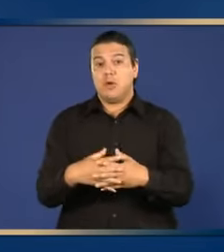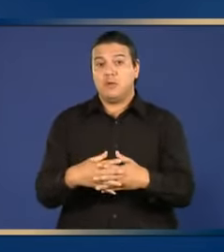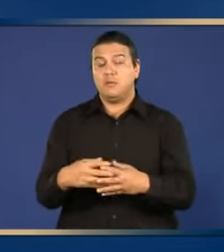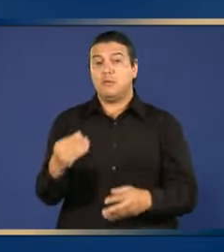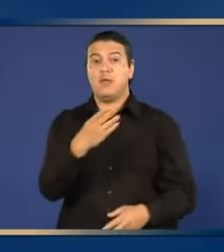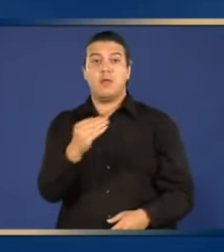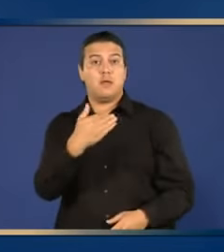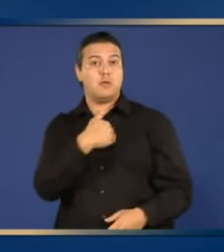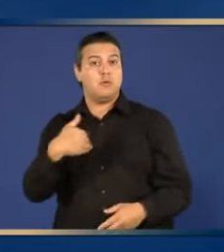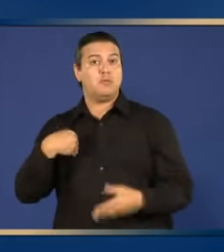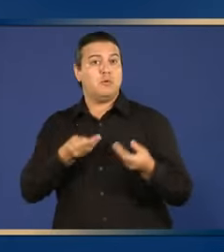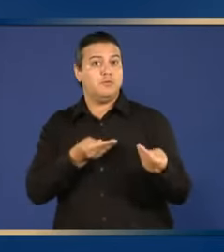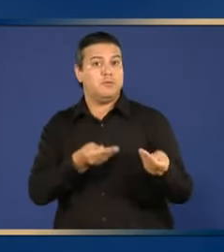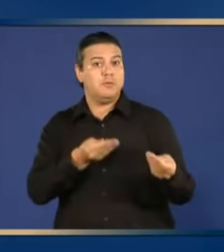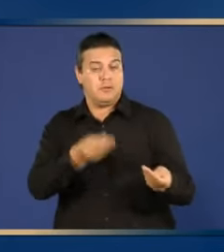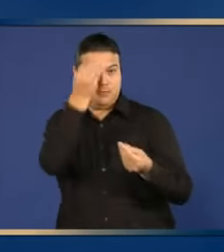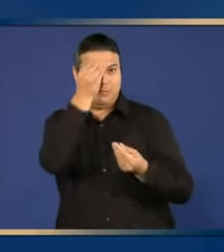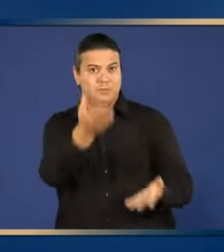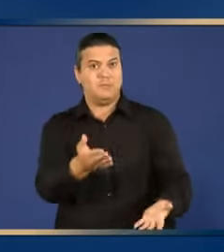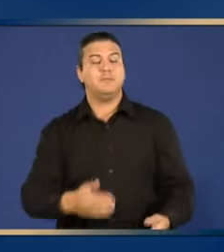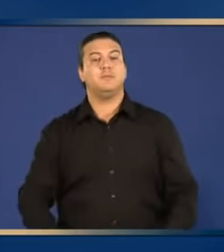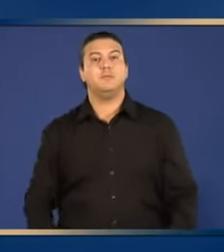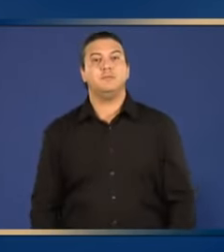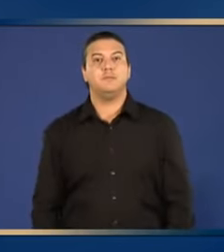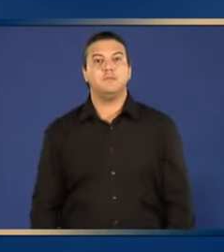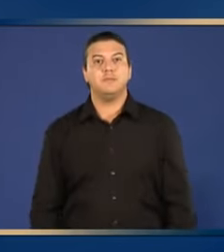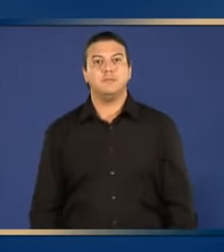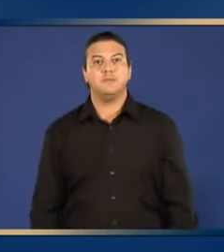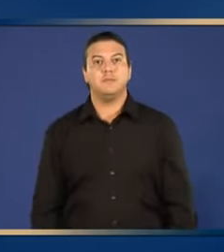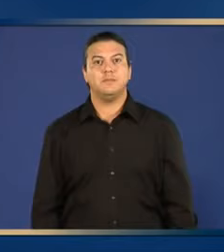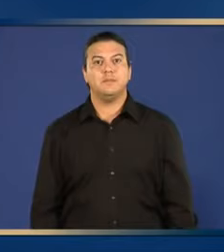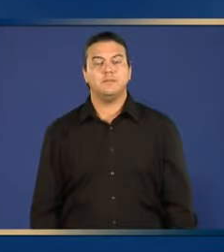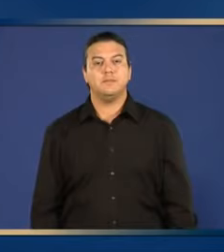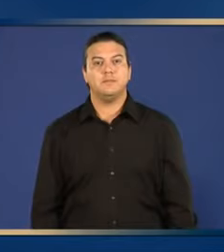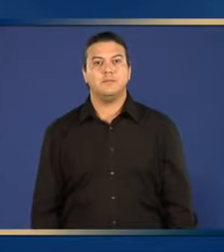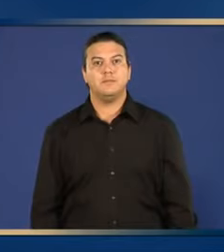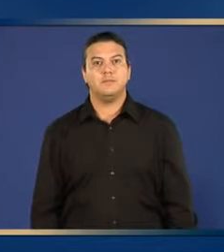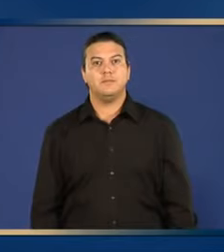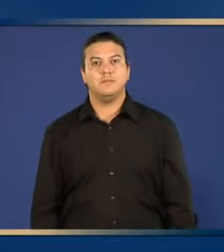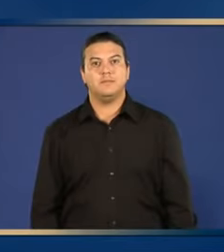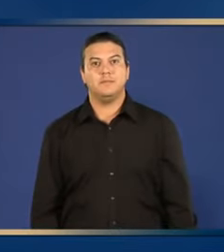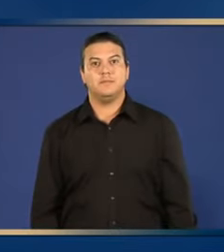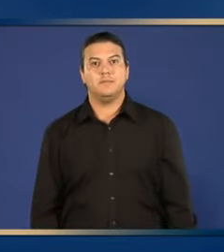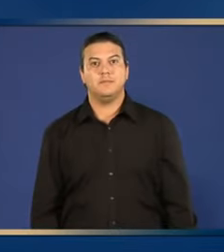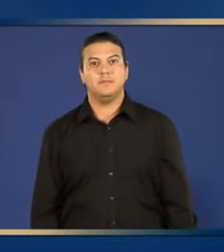Smallpox vaccine and pregnancy fact sheet.